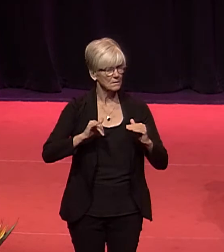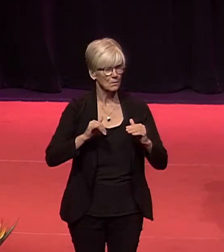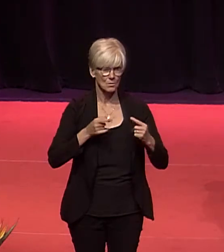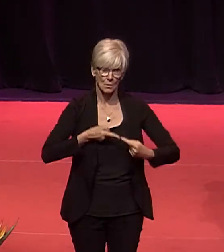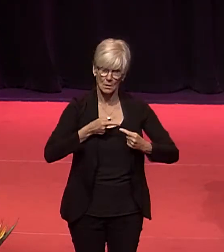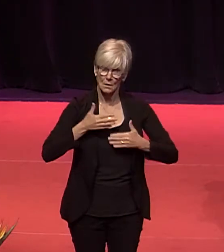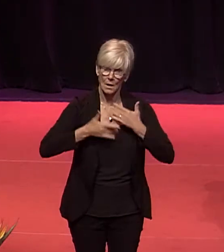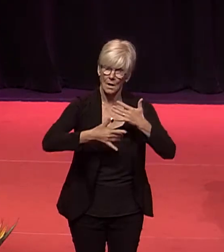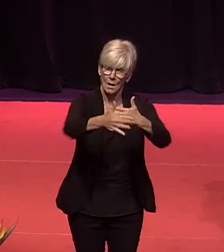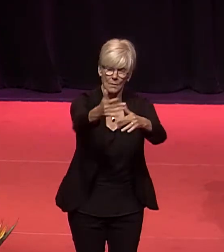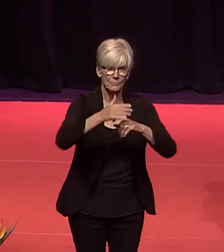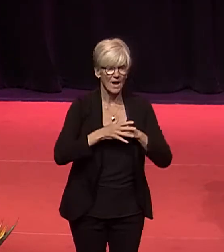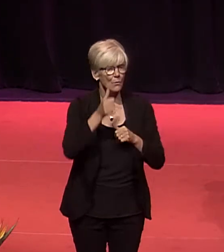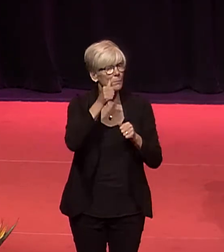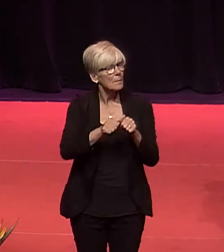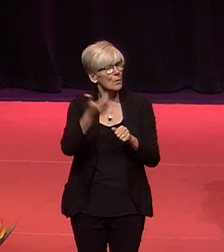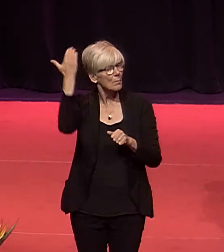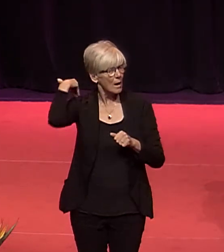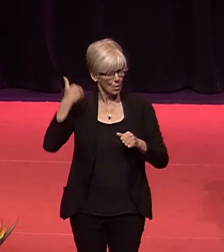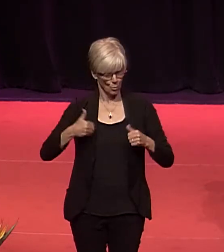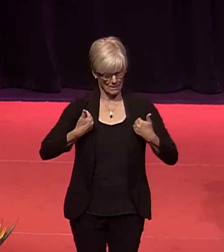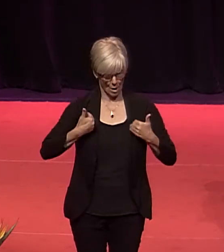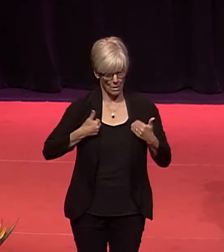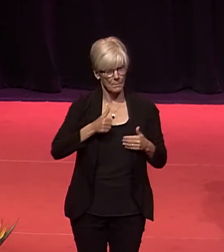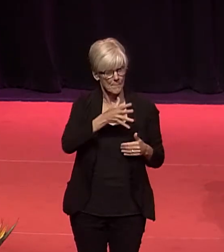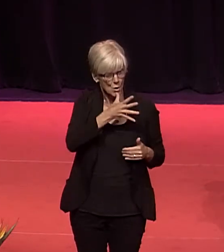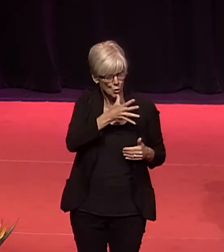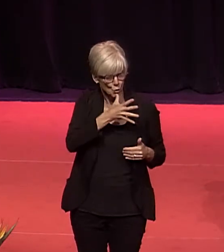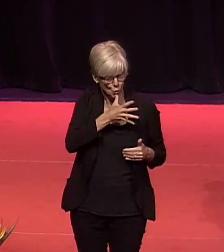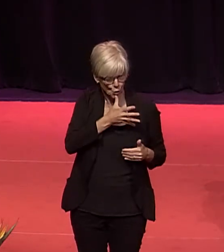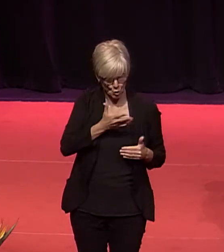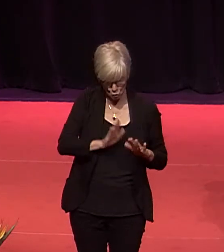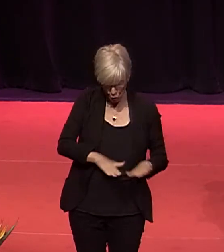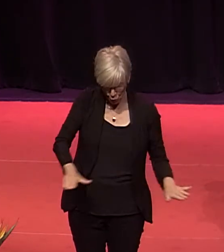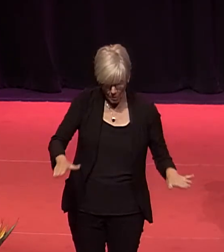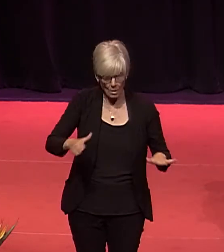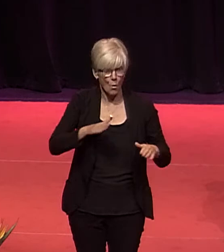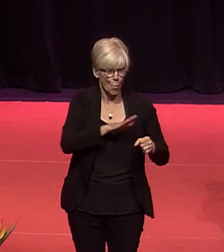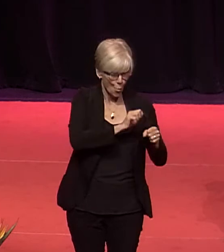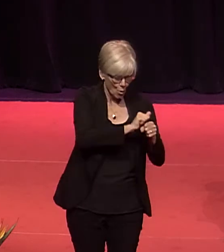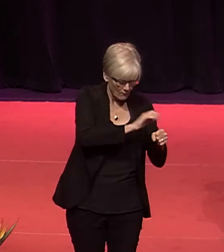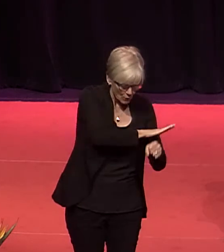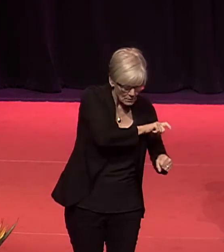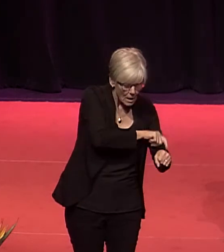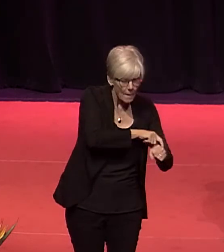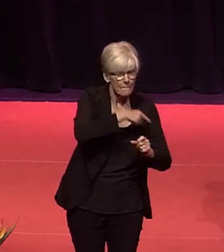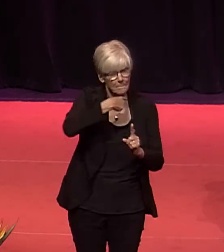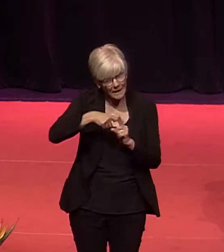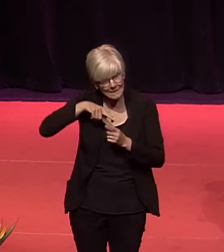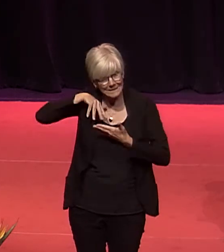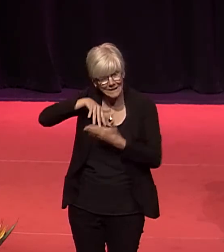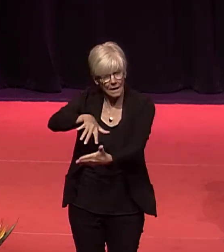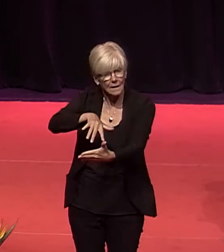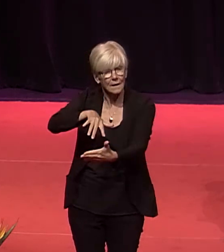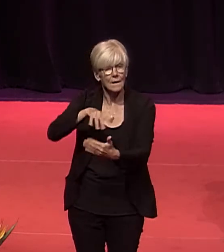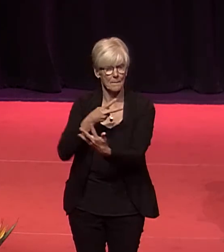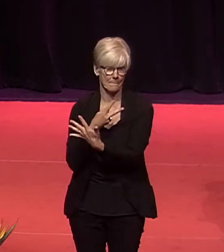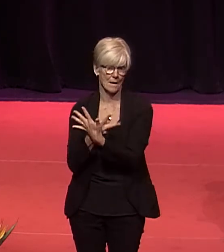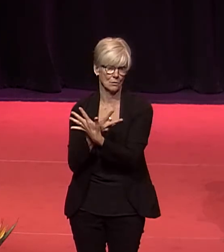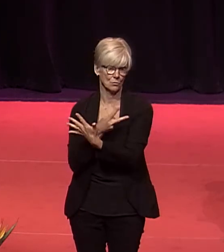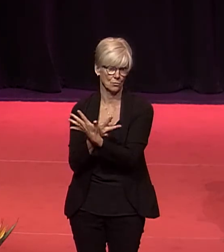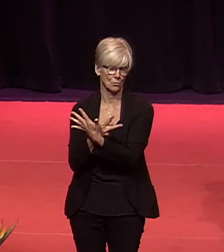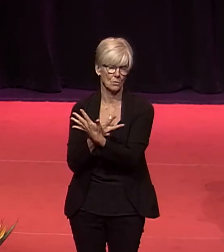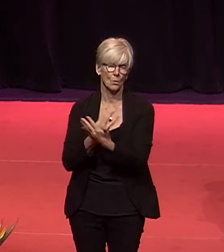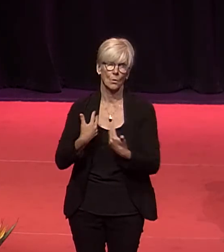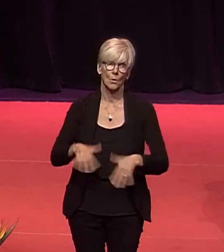my children, was working full-time, and was doing my master's. And I have to say, I